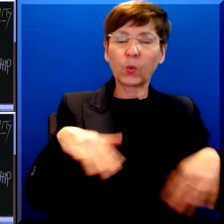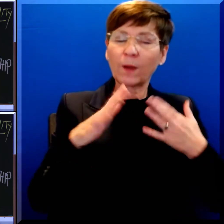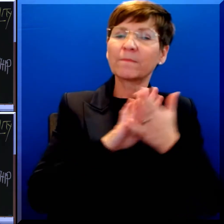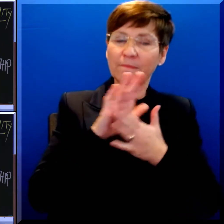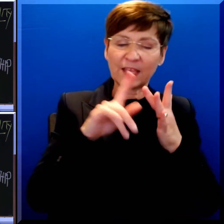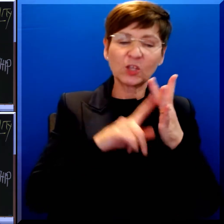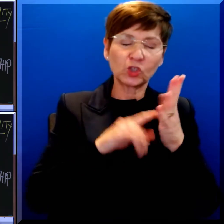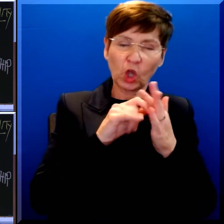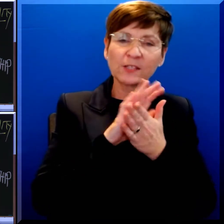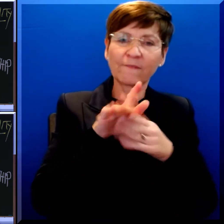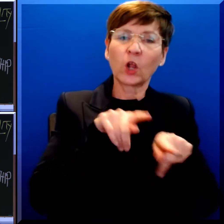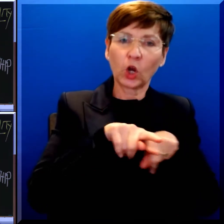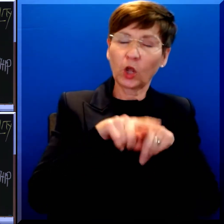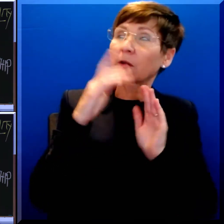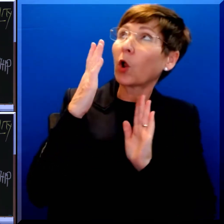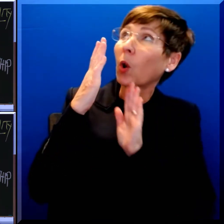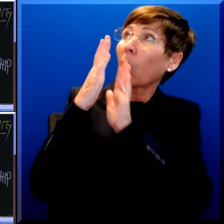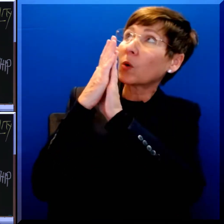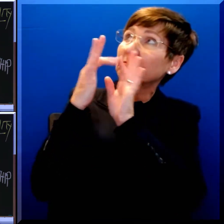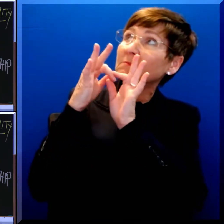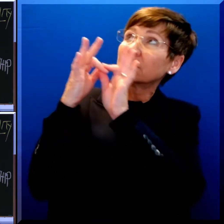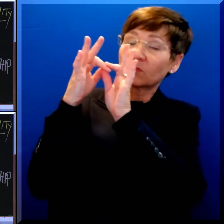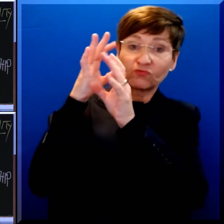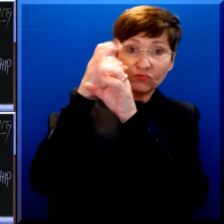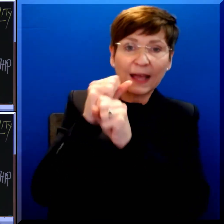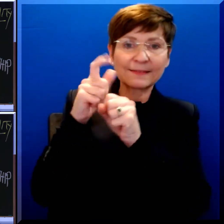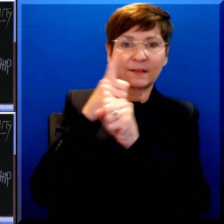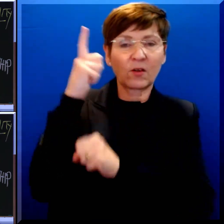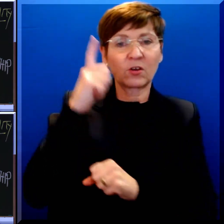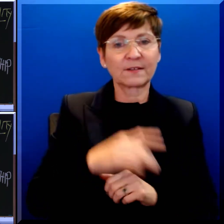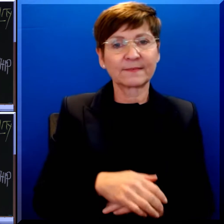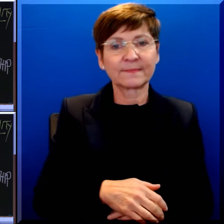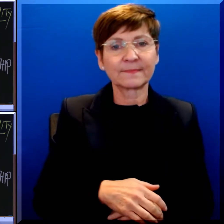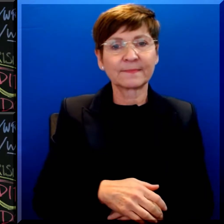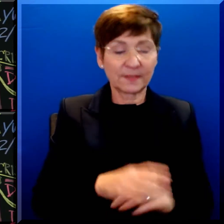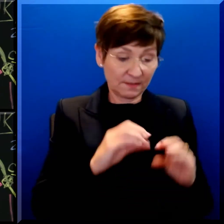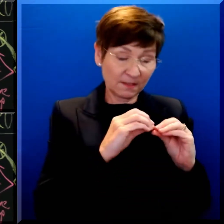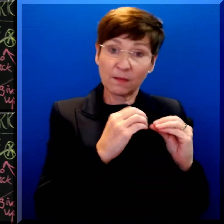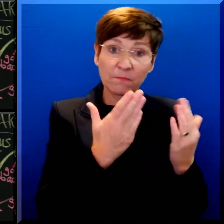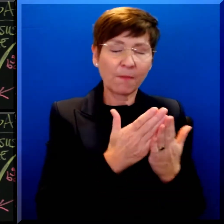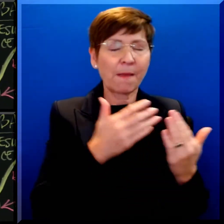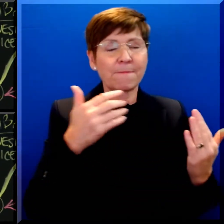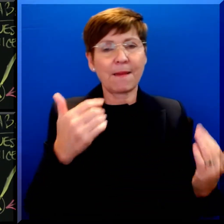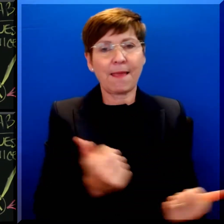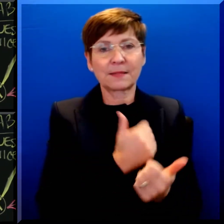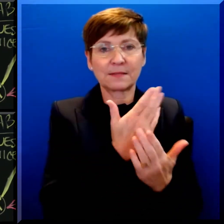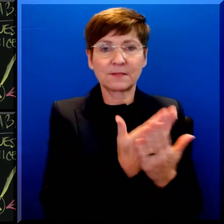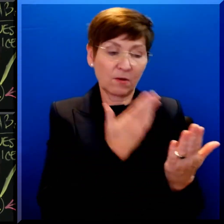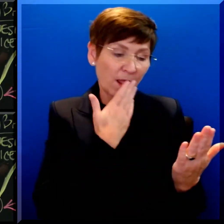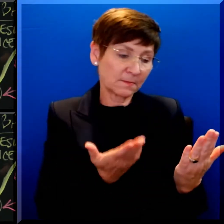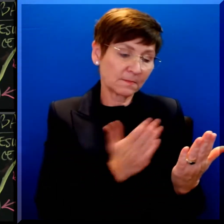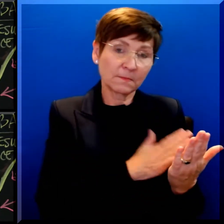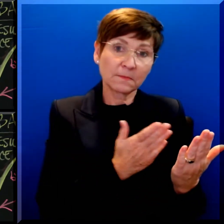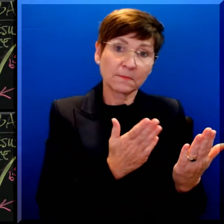faith, a deeper trust and closeness with God. Guys, scripture is filled with story after story of people who